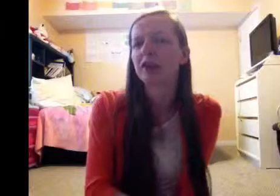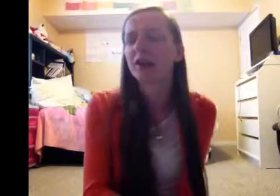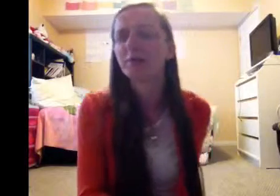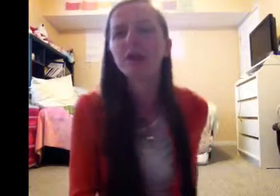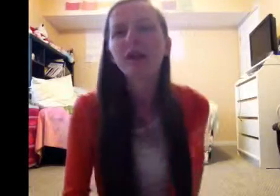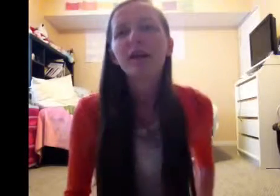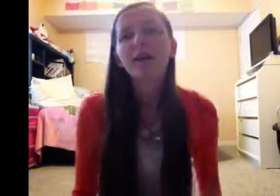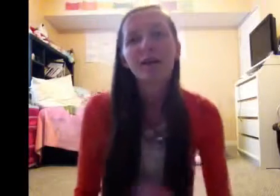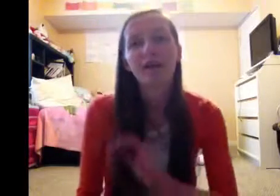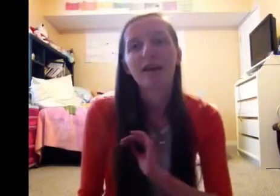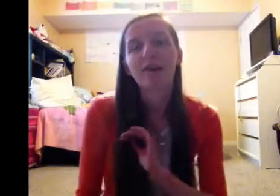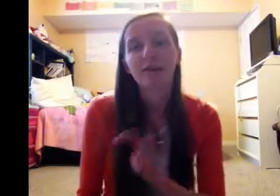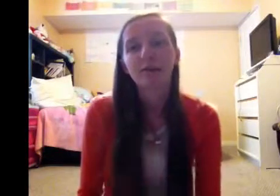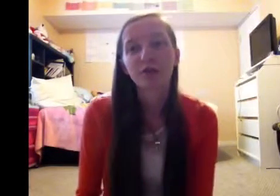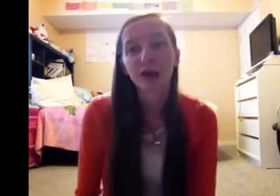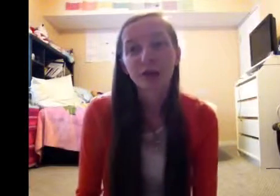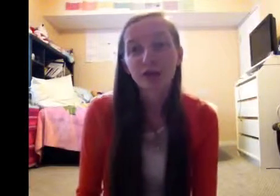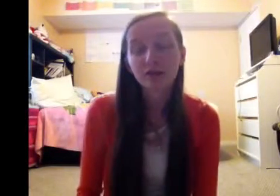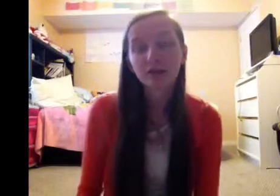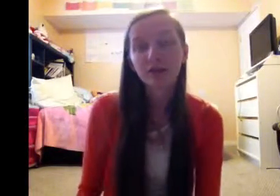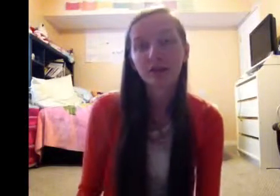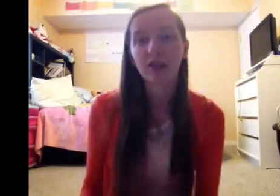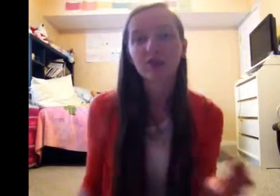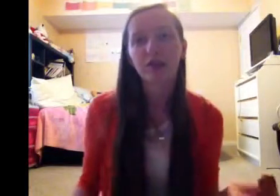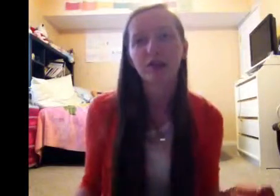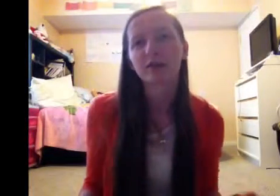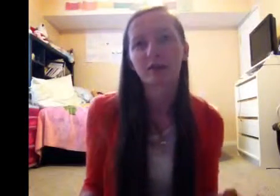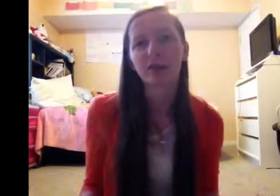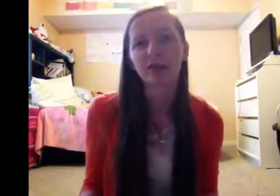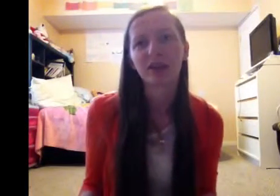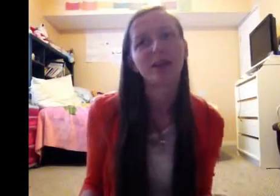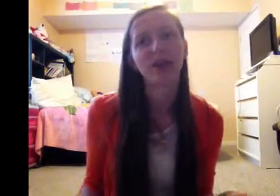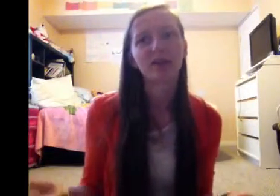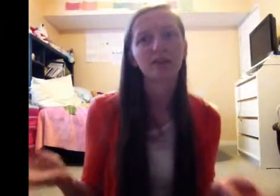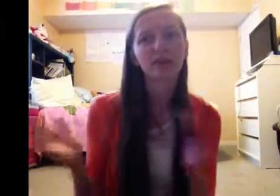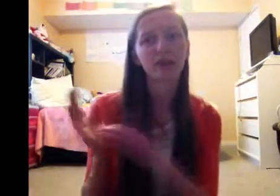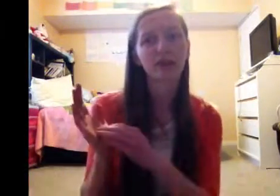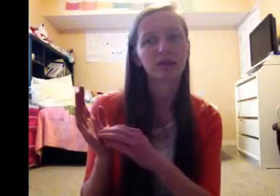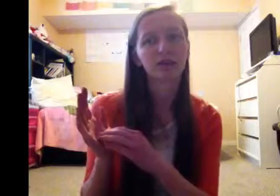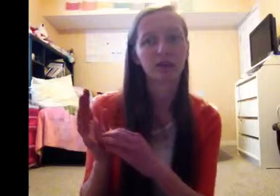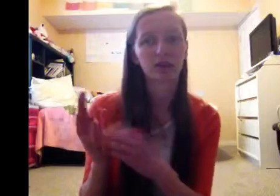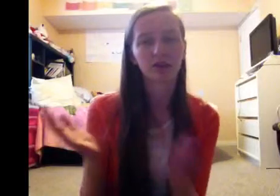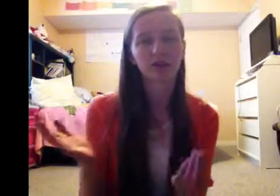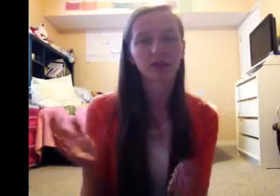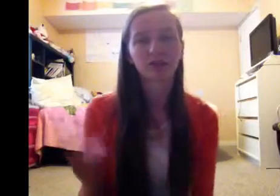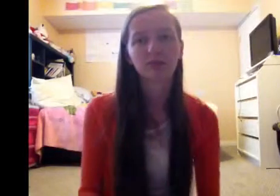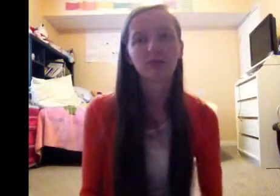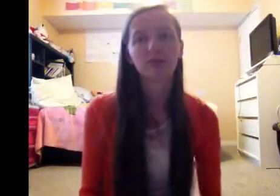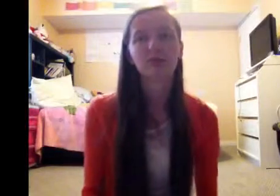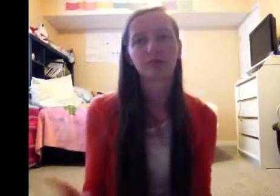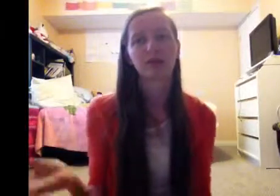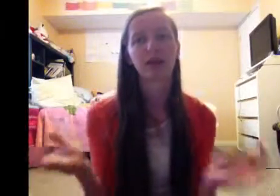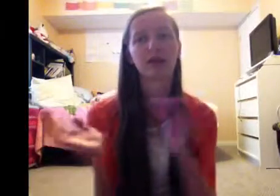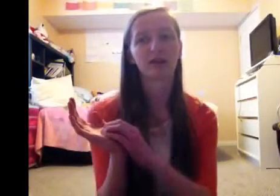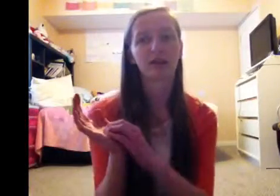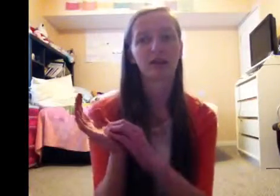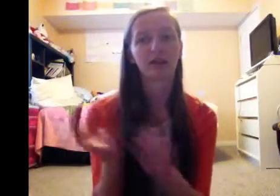999. And then for 1,000, the sign for 1,000 is basically again. Like 1,000. Again is this, and